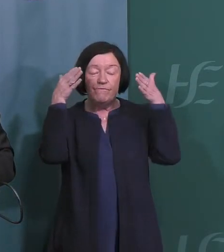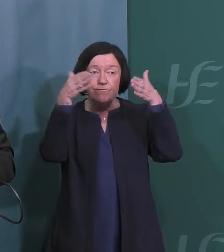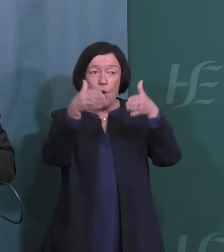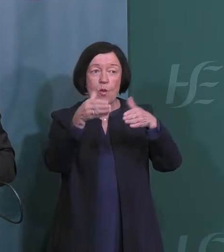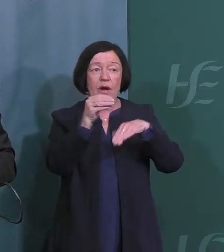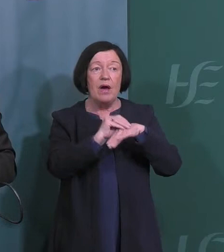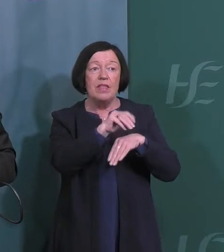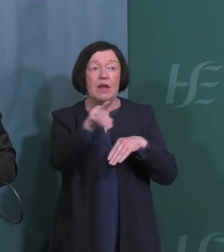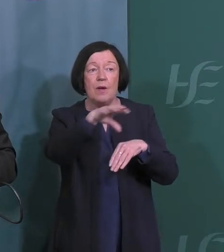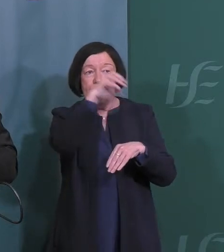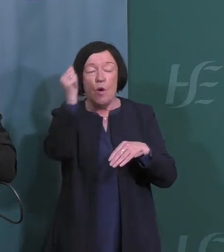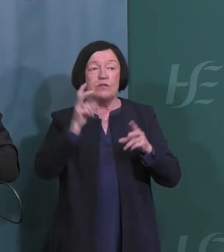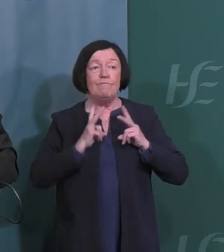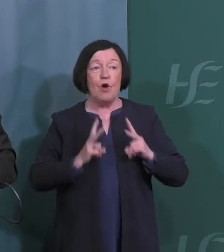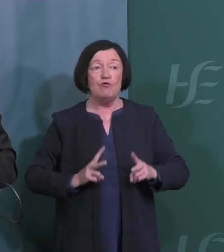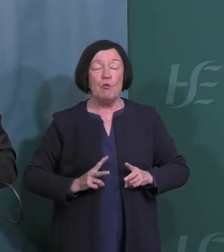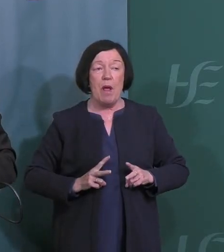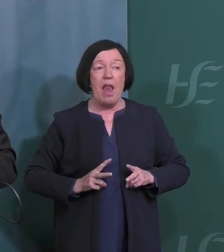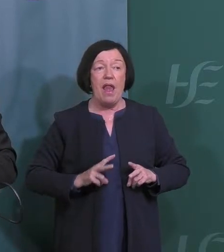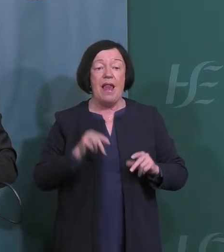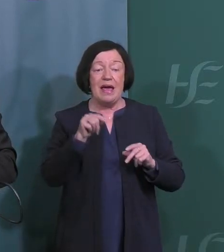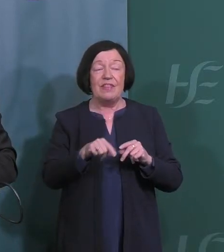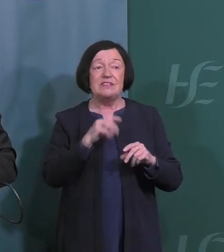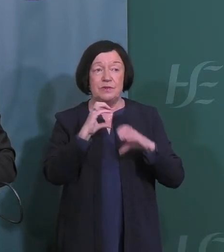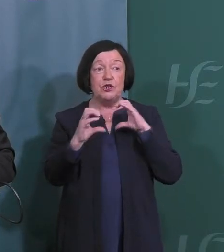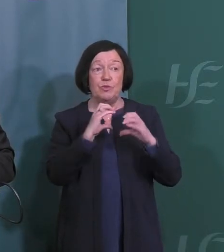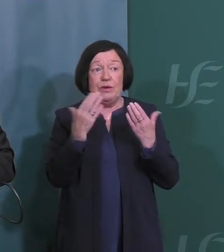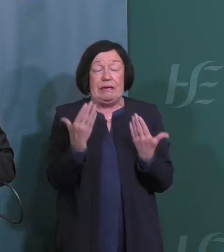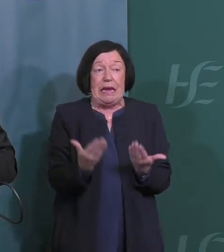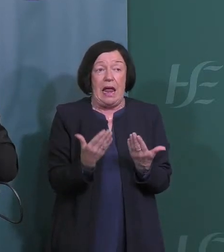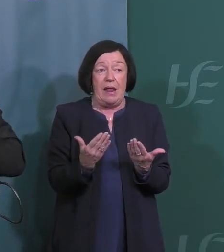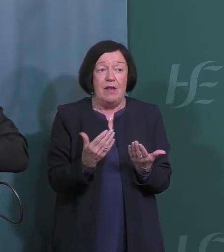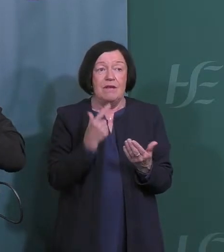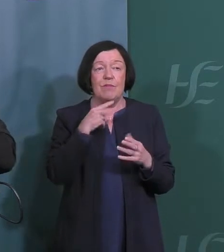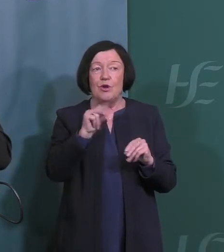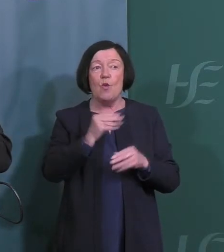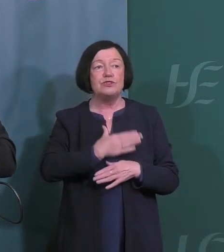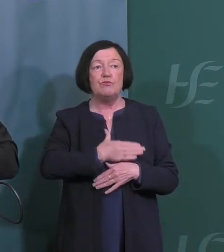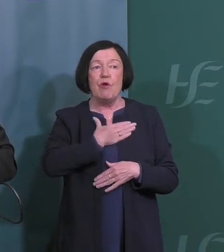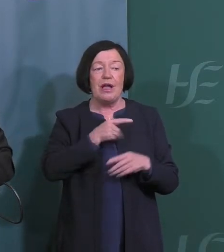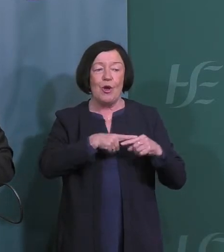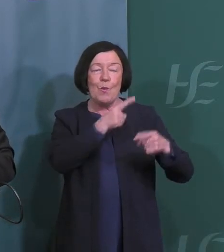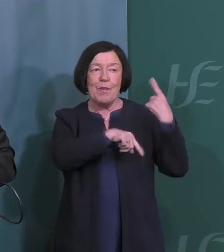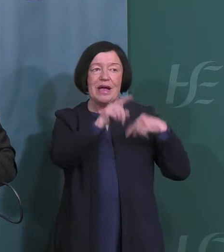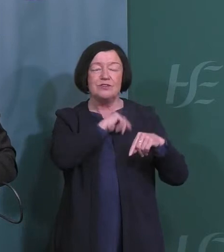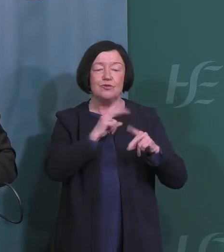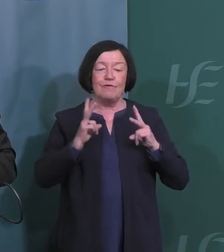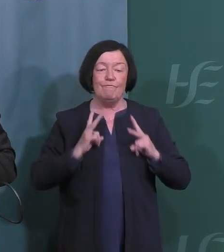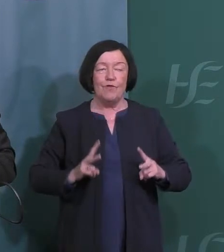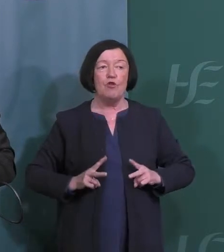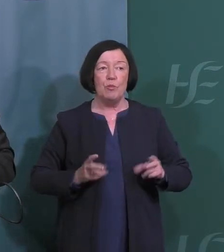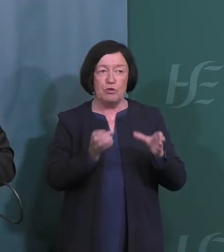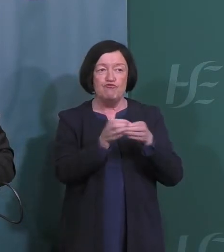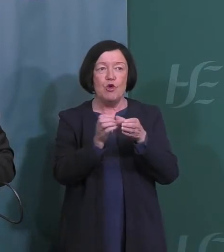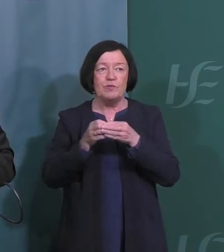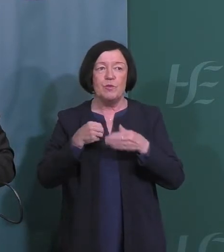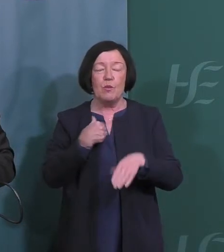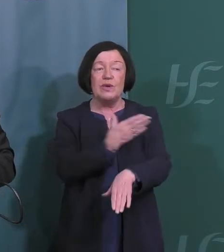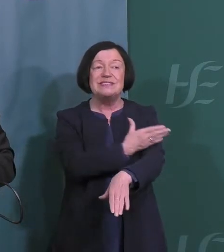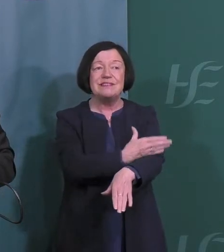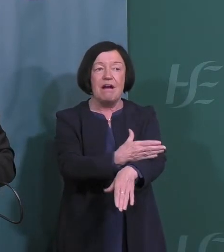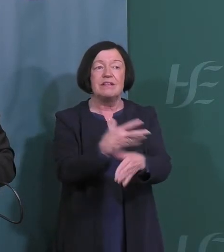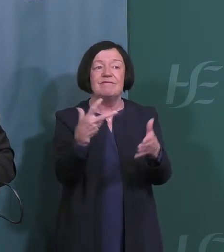on those that are most vulnerable, and that's been, I think, communicated out, but no surprise going back to those vulnerable groups where we started